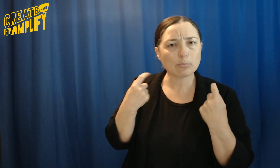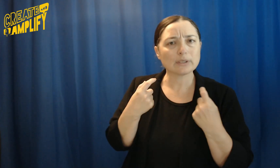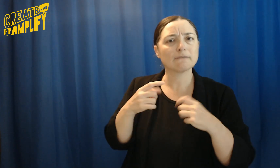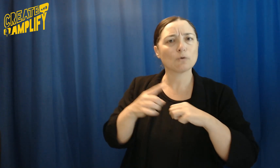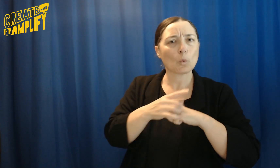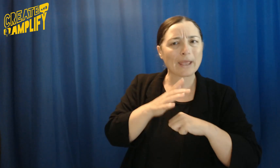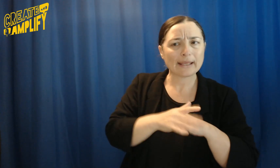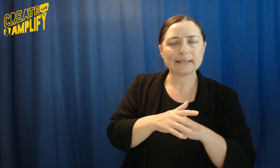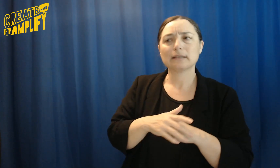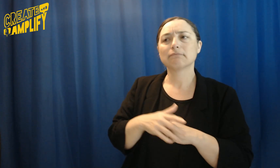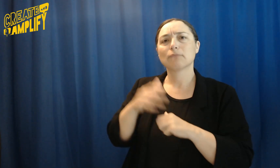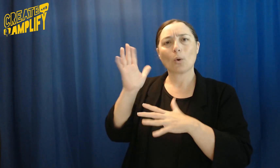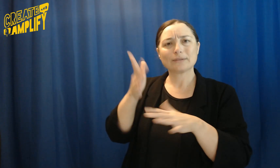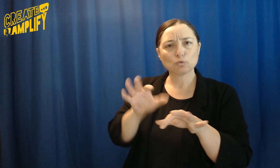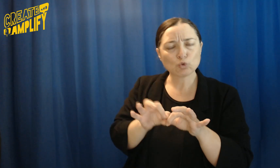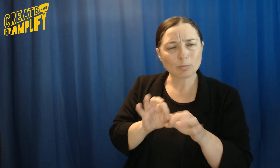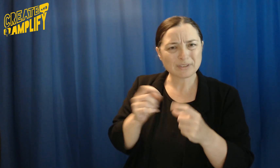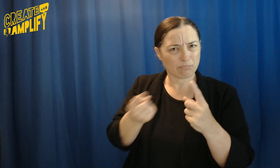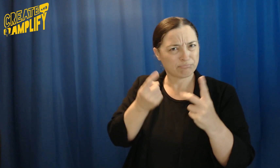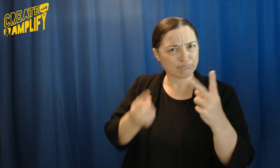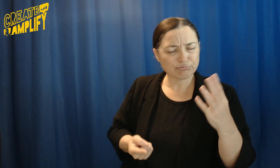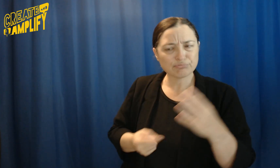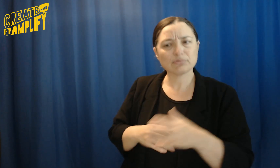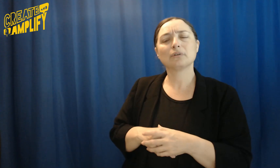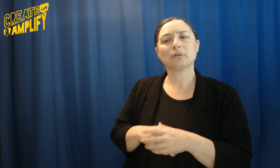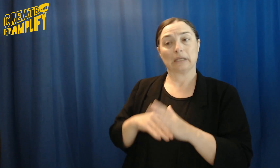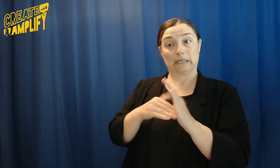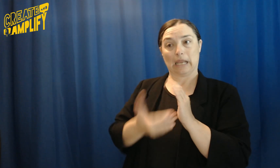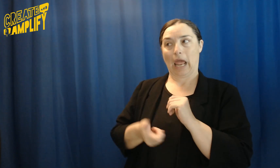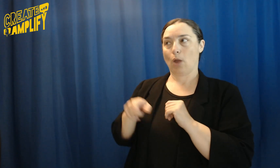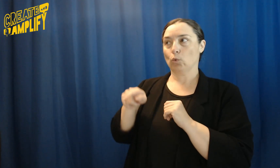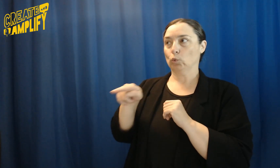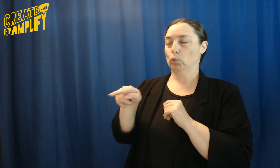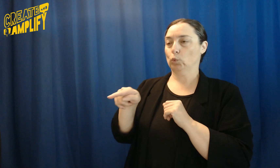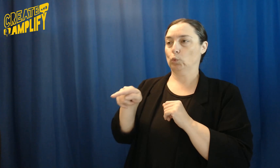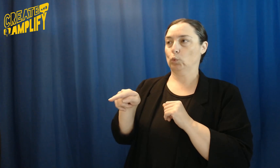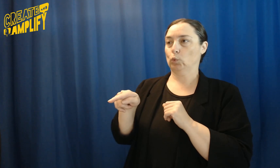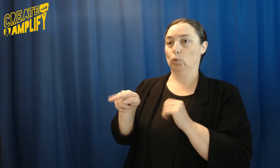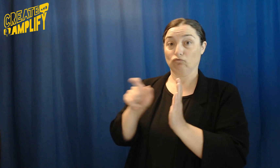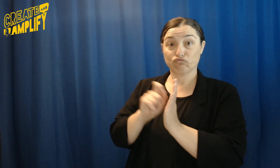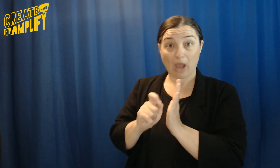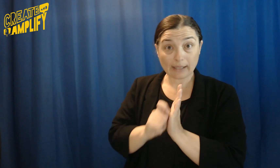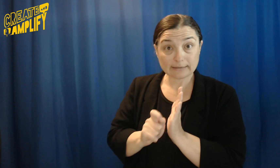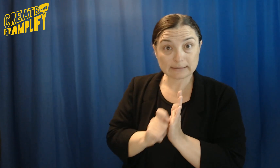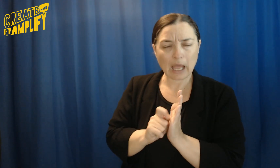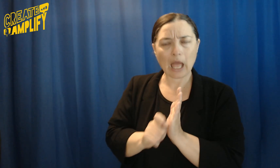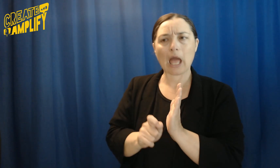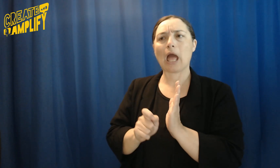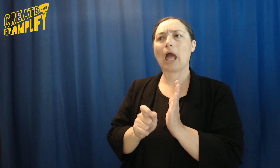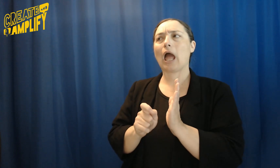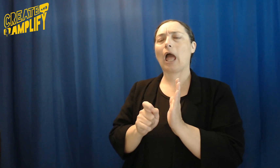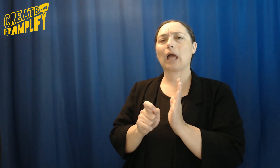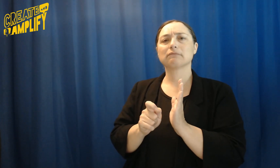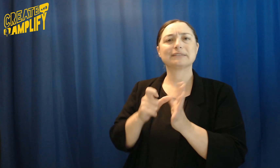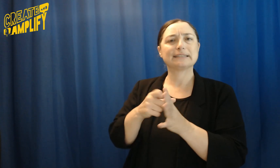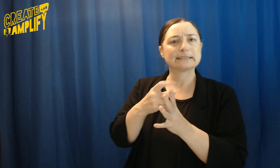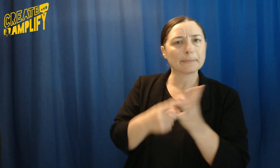thing. And now it seems like you're more of a writer and more of a disability advocate. Were